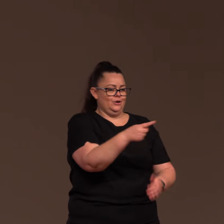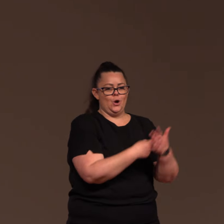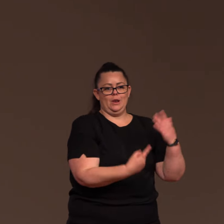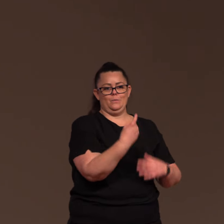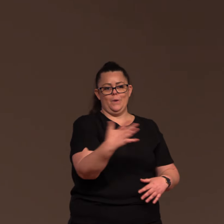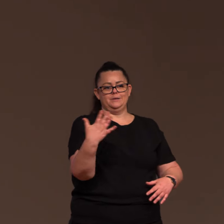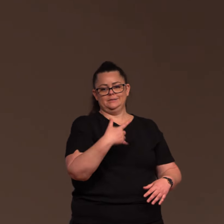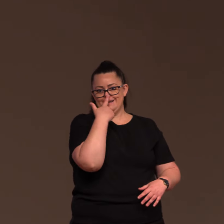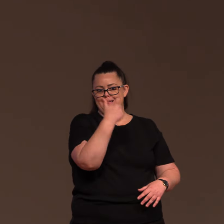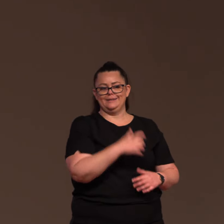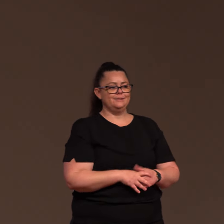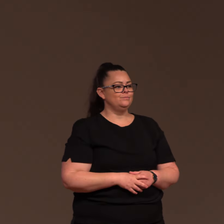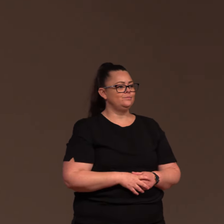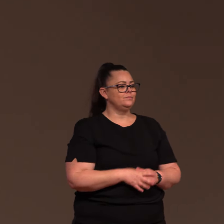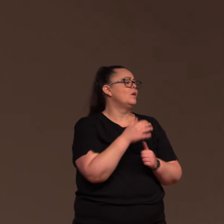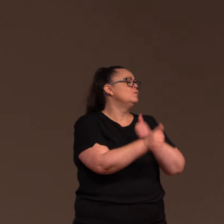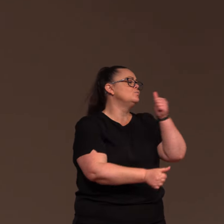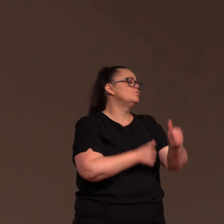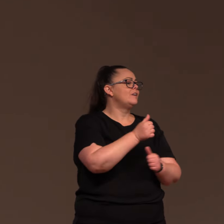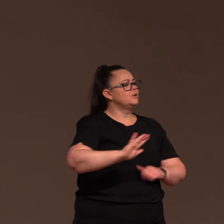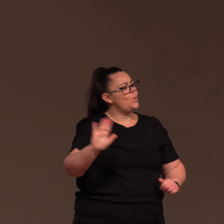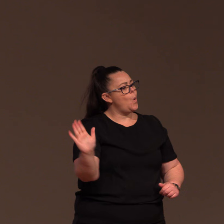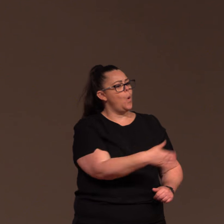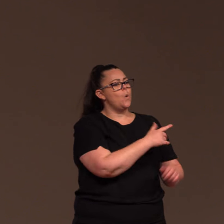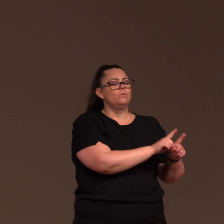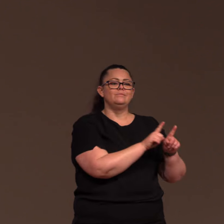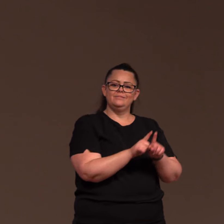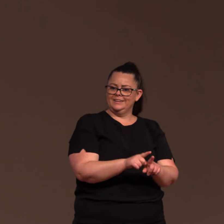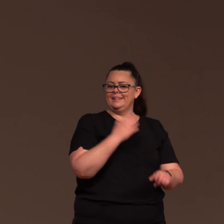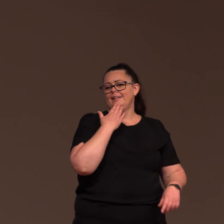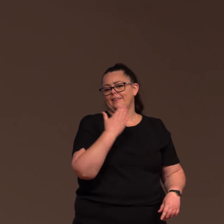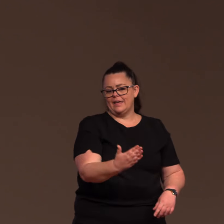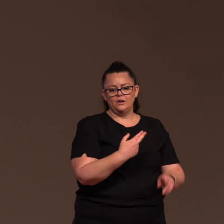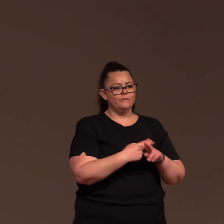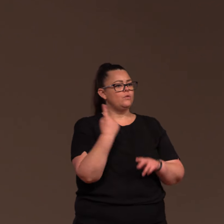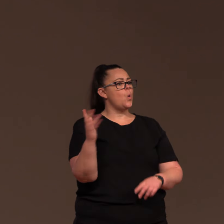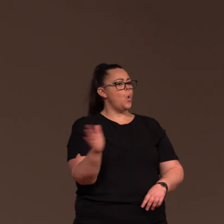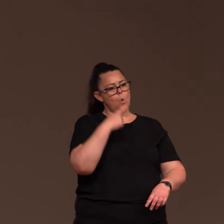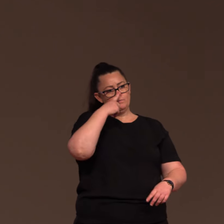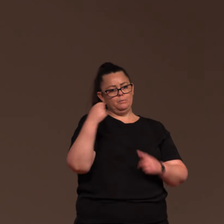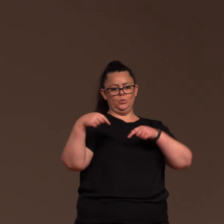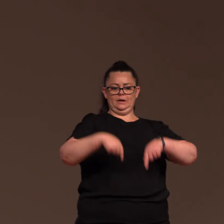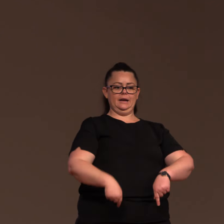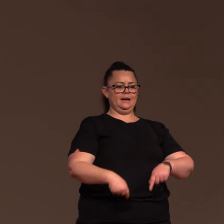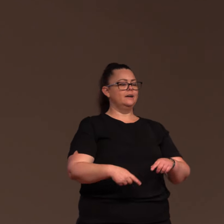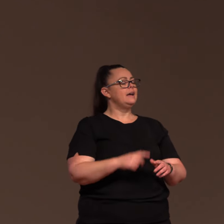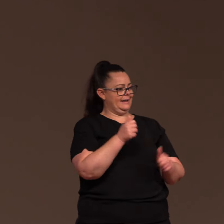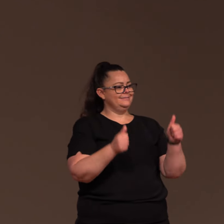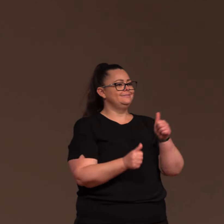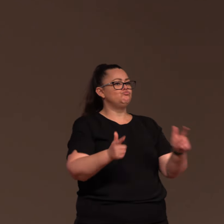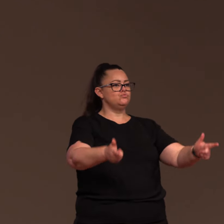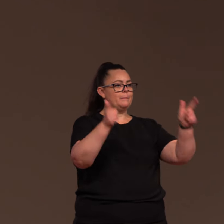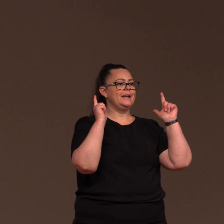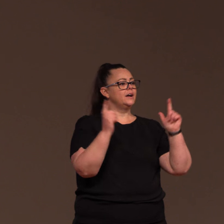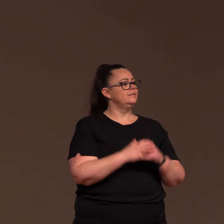Congratulations to all of you, and thank you once more to all of our special guests and to the Deputy Premier. And if I could please ask